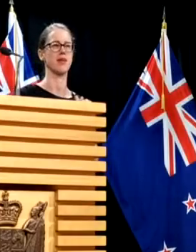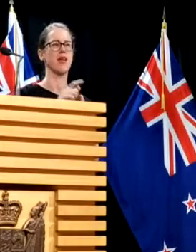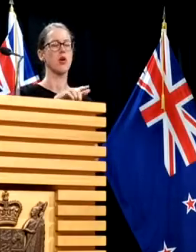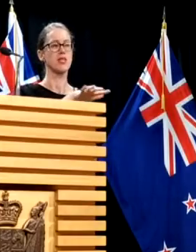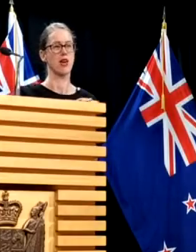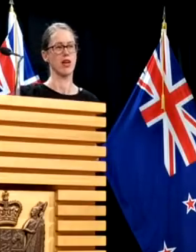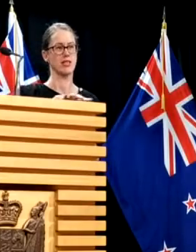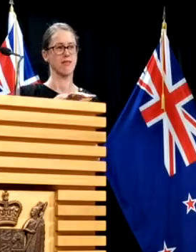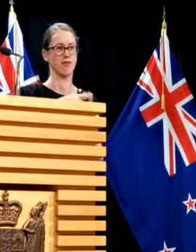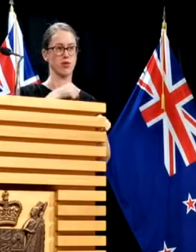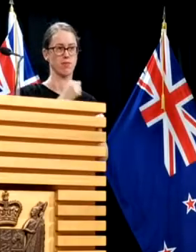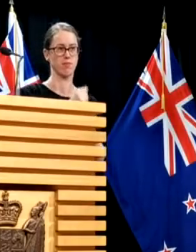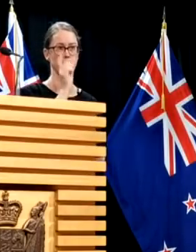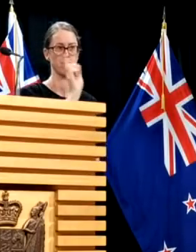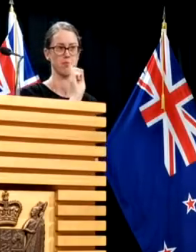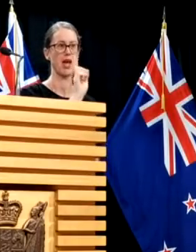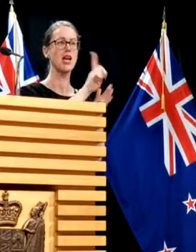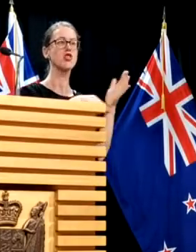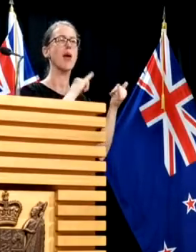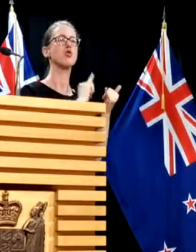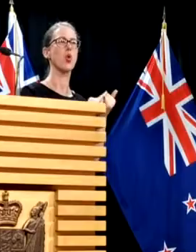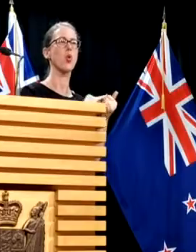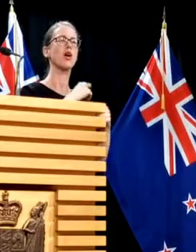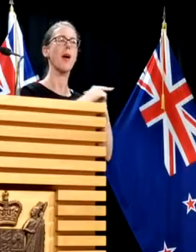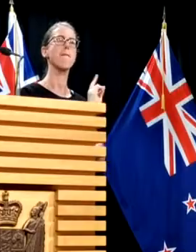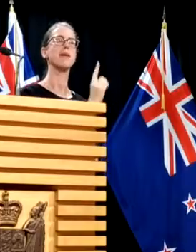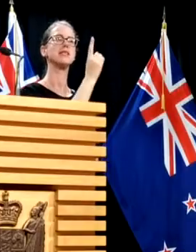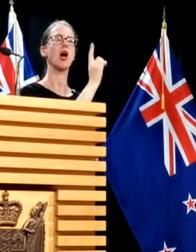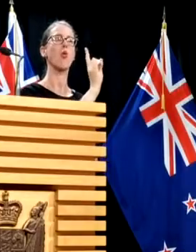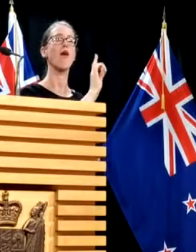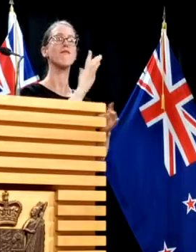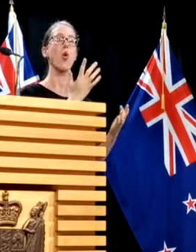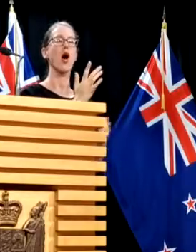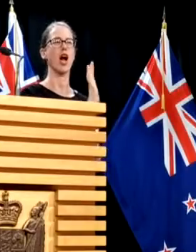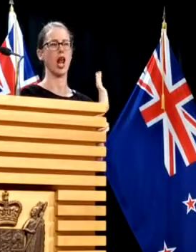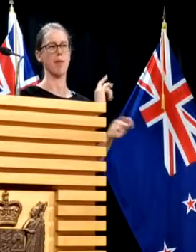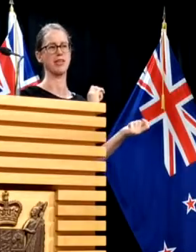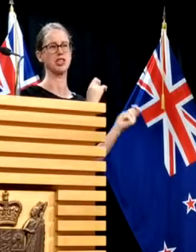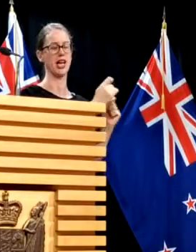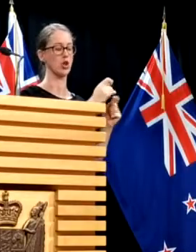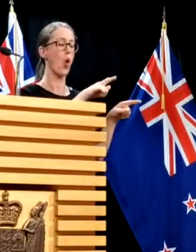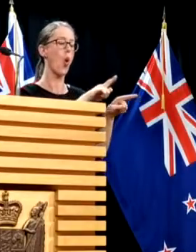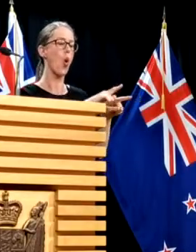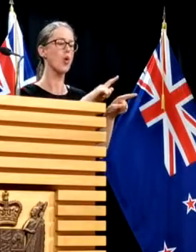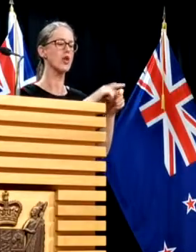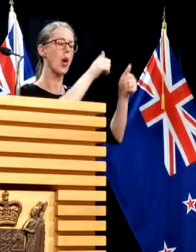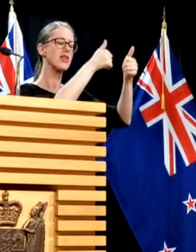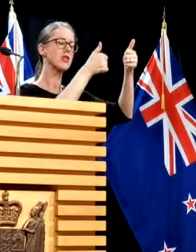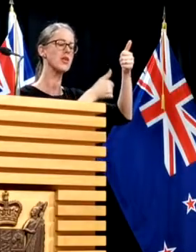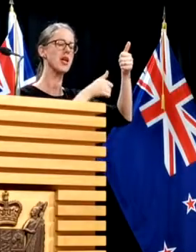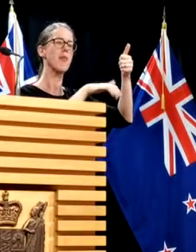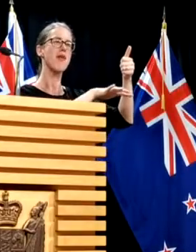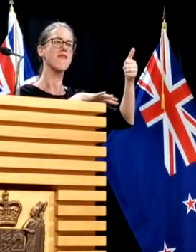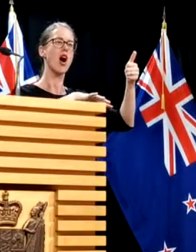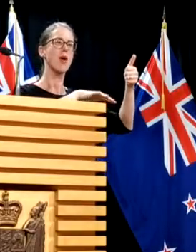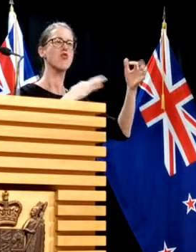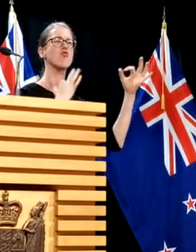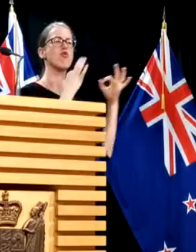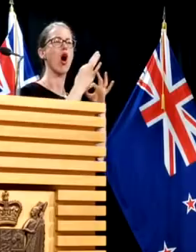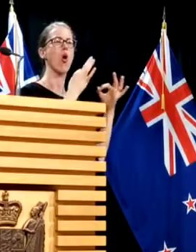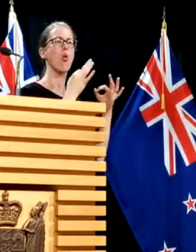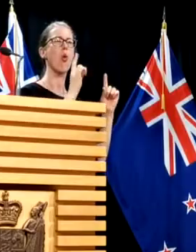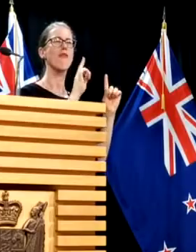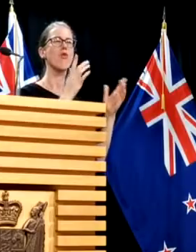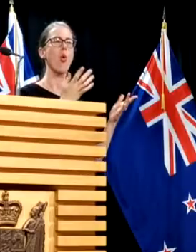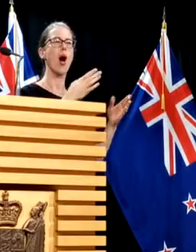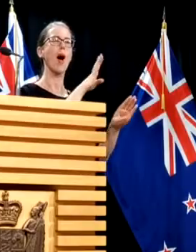on. James Shaw would continue as Climate Change Minister and would also pick up an Associate Environment delegation focused